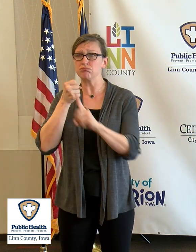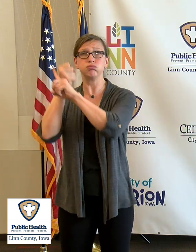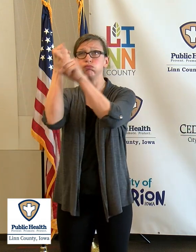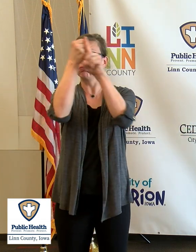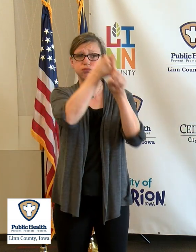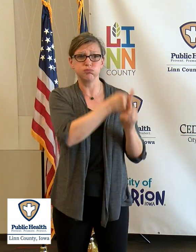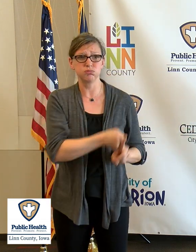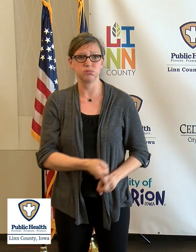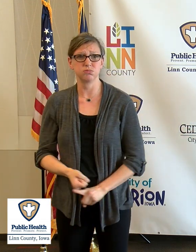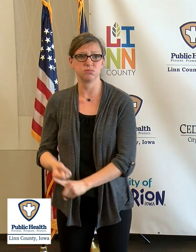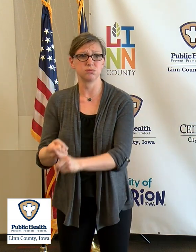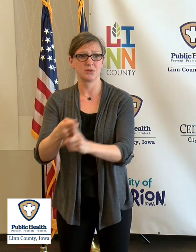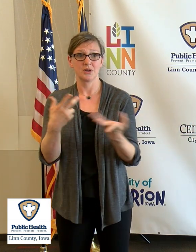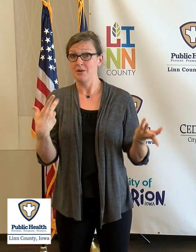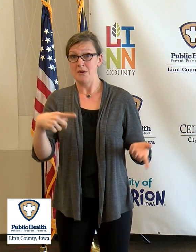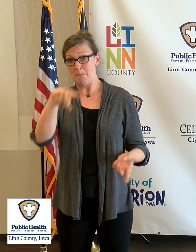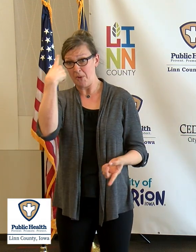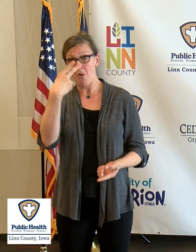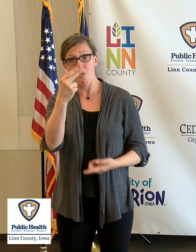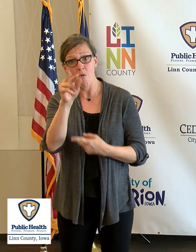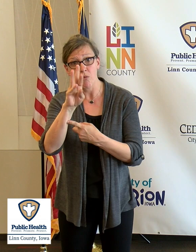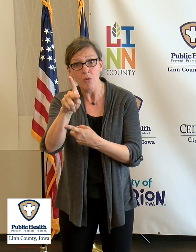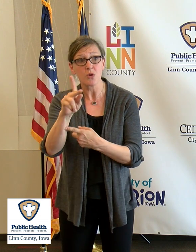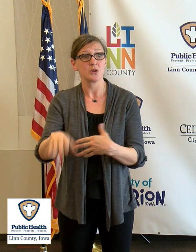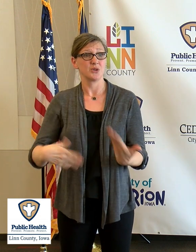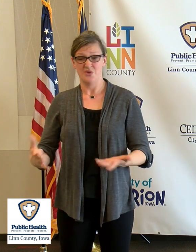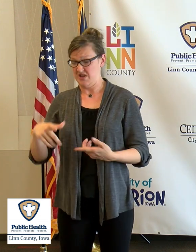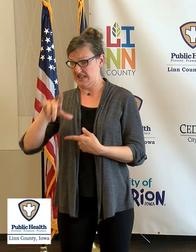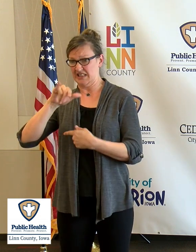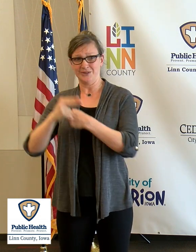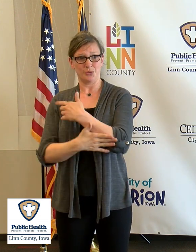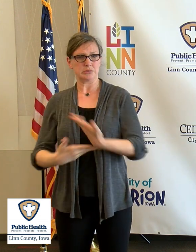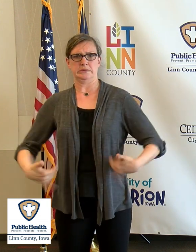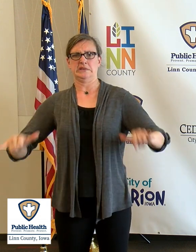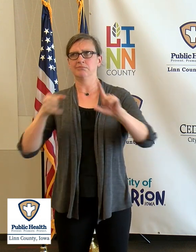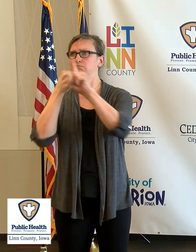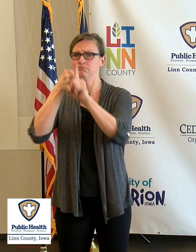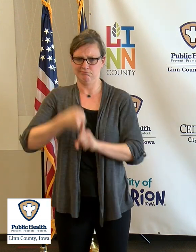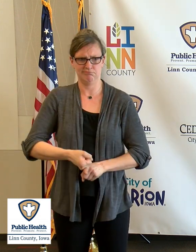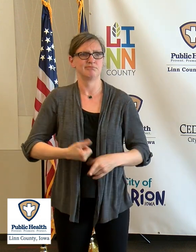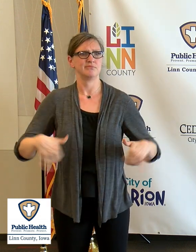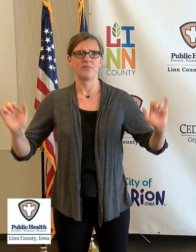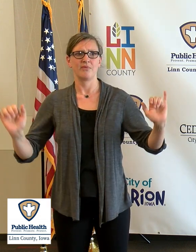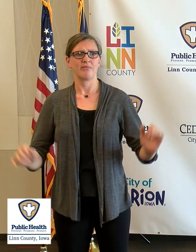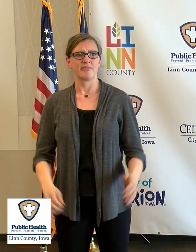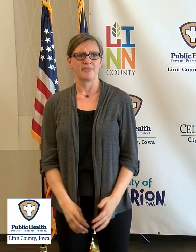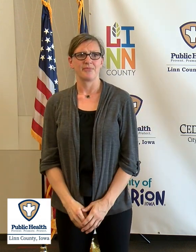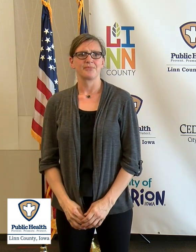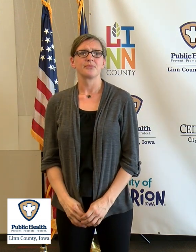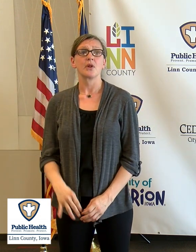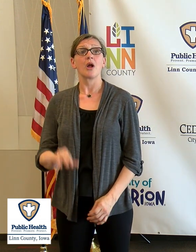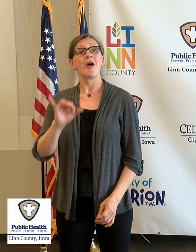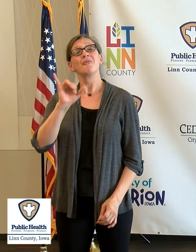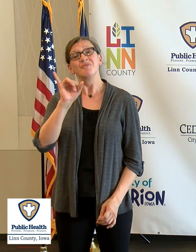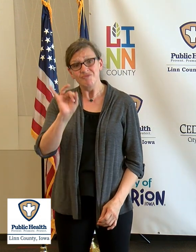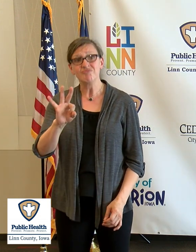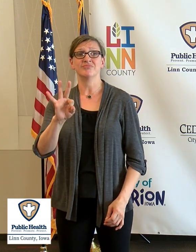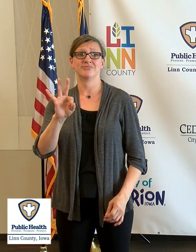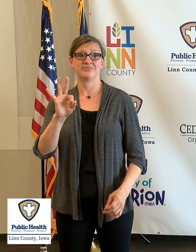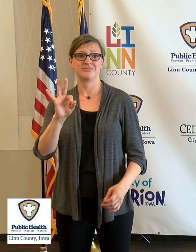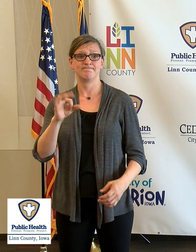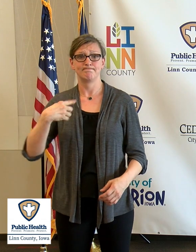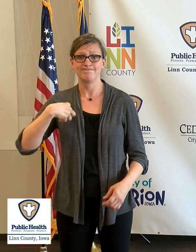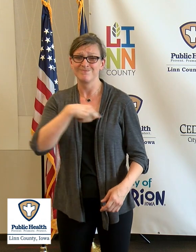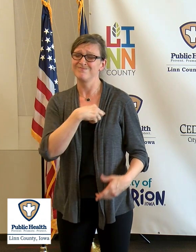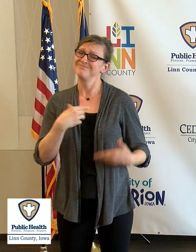Hawks on Saturday. We're in this together. And if we do what is hard, what is necessary, we'll get